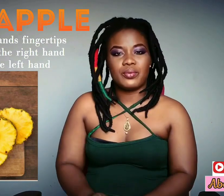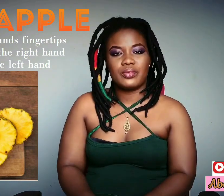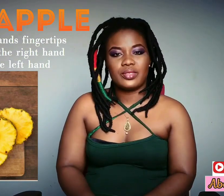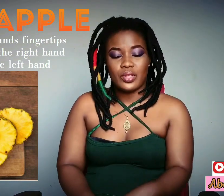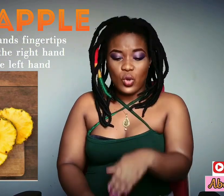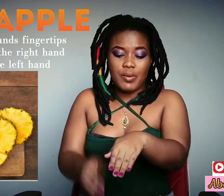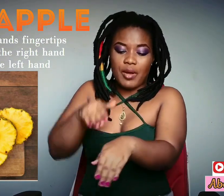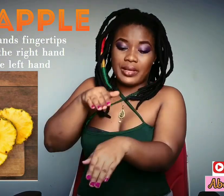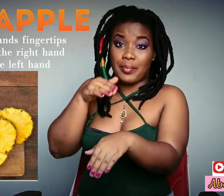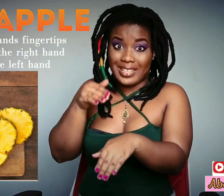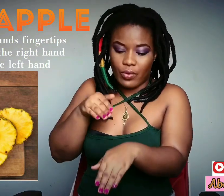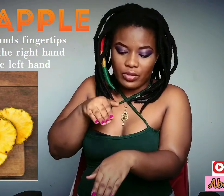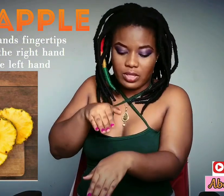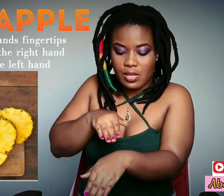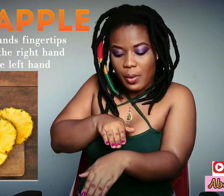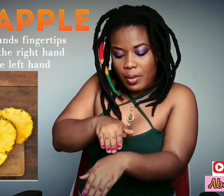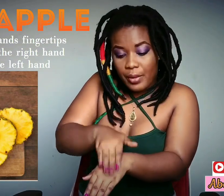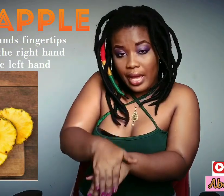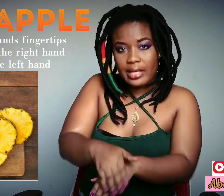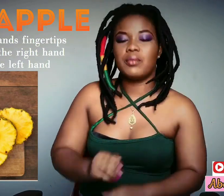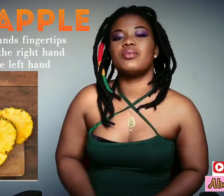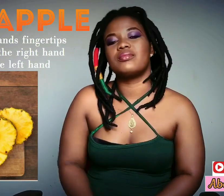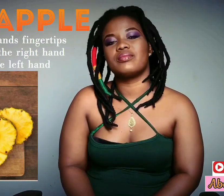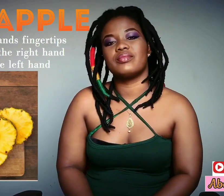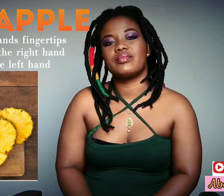Pineapple. We be farm na ba down nti pineapple.